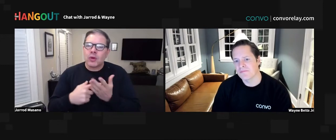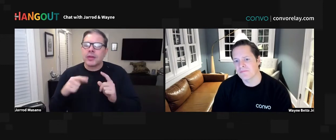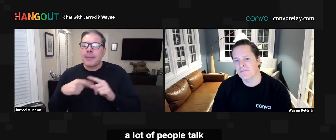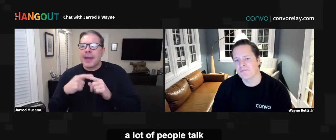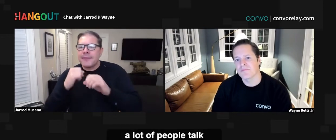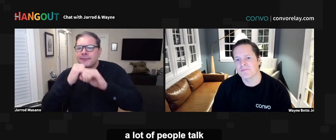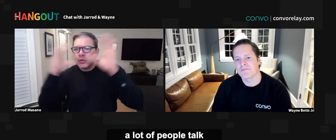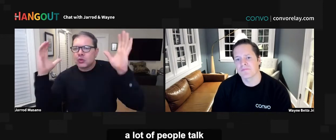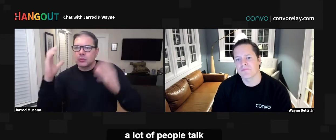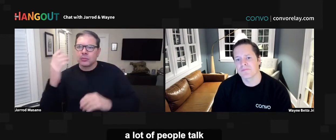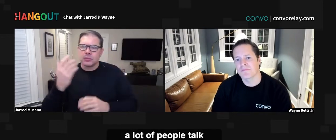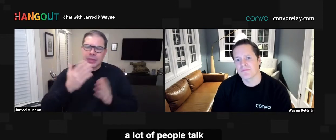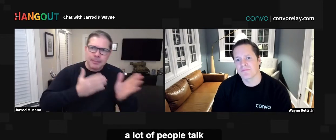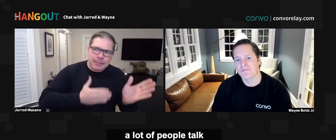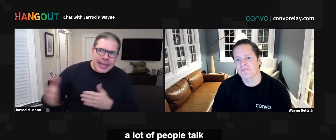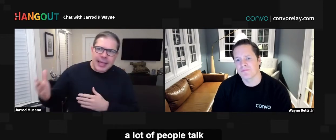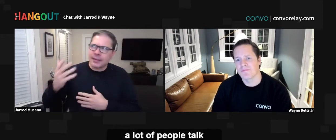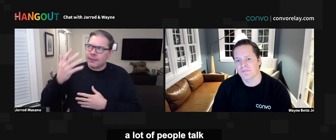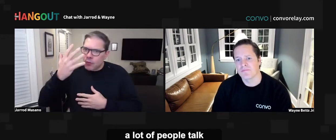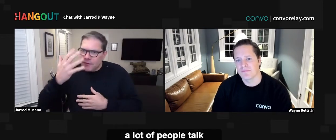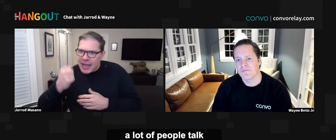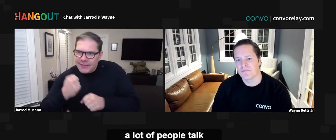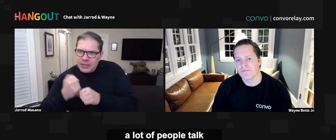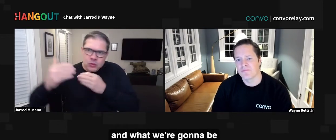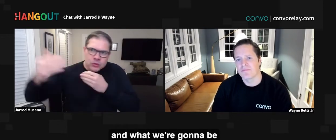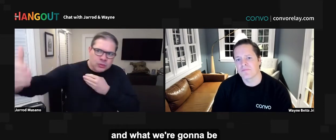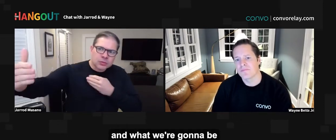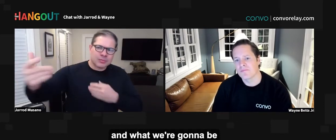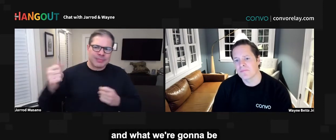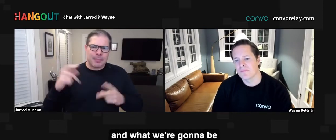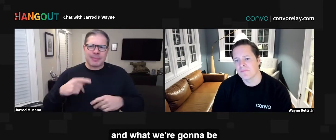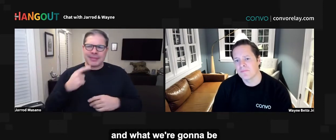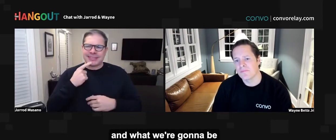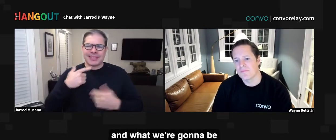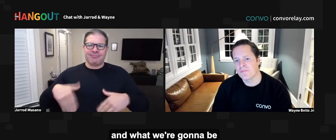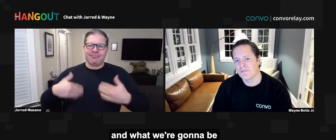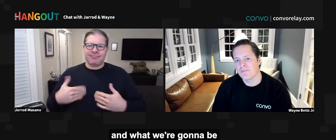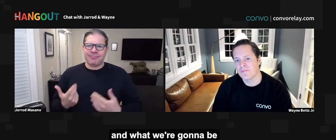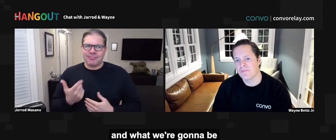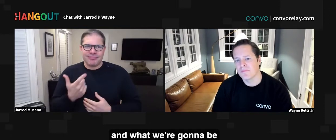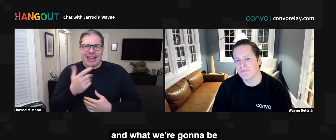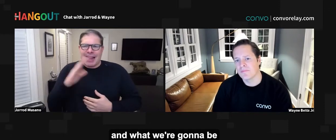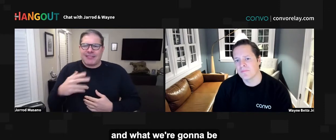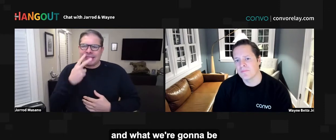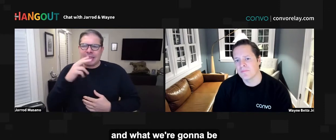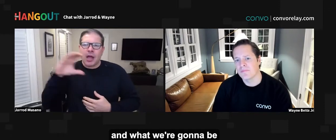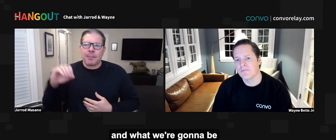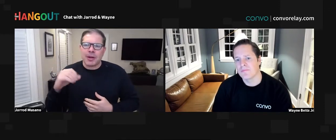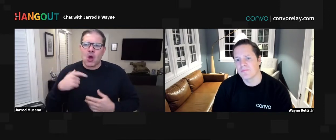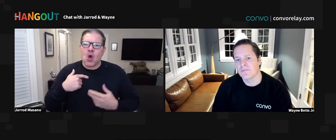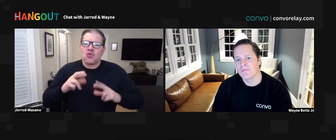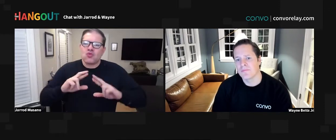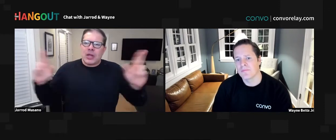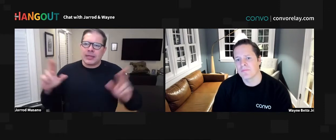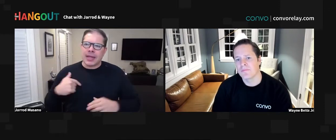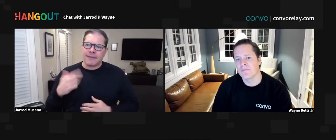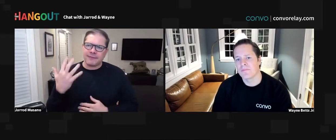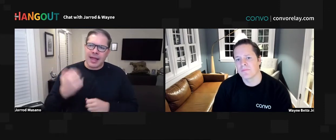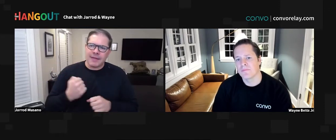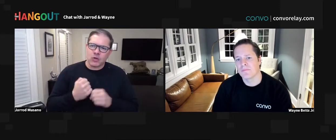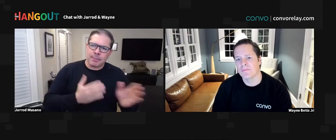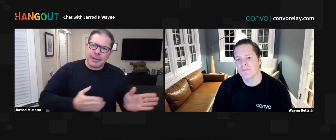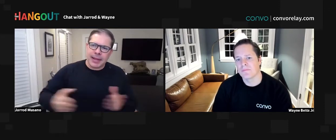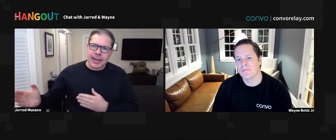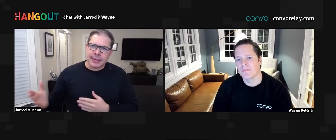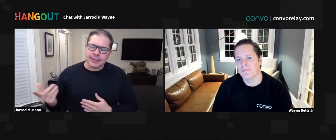officer, a lot of people talk about vision and planning and where we're going to be in 5 years from now. And people